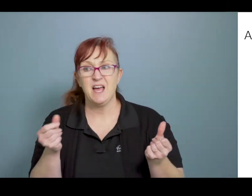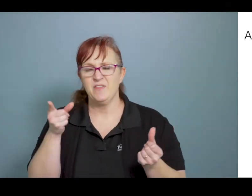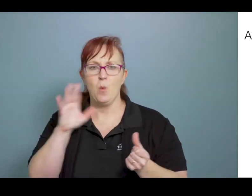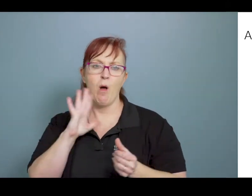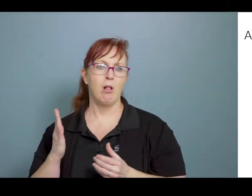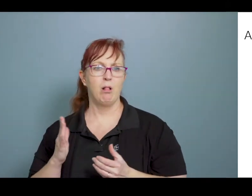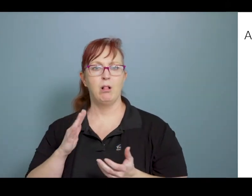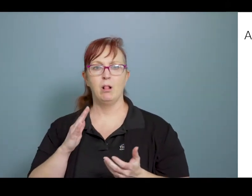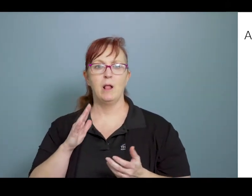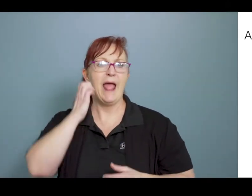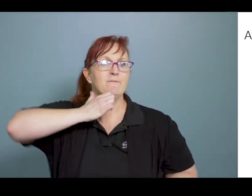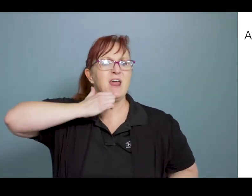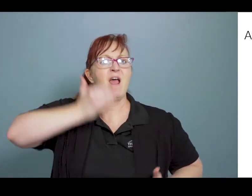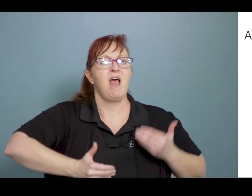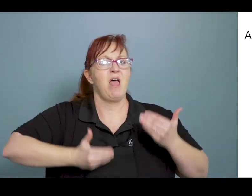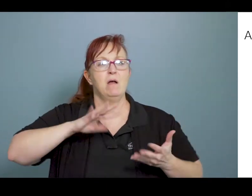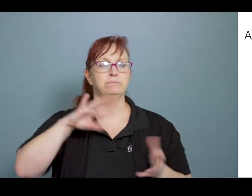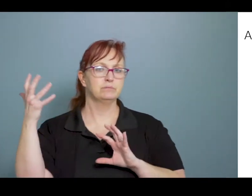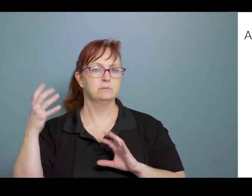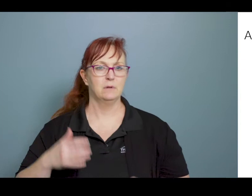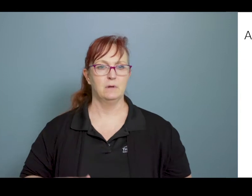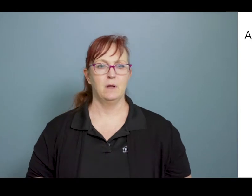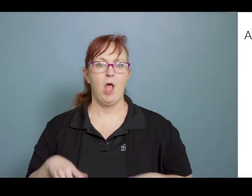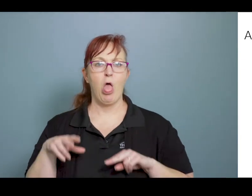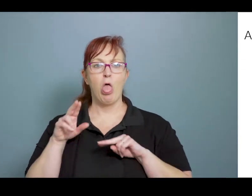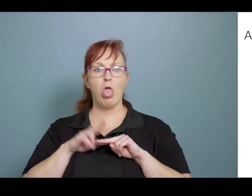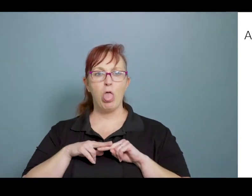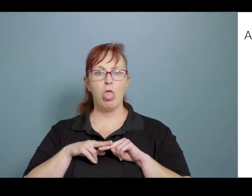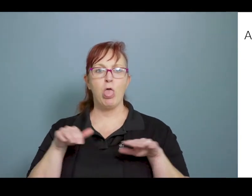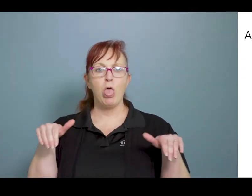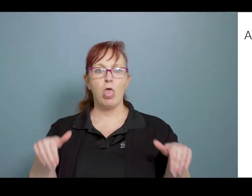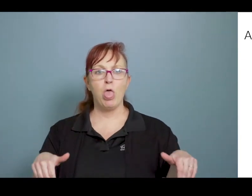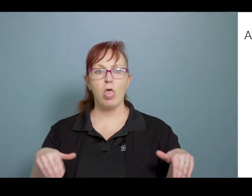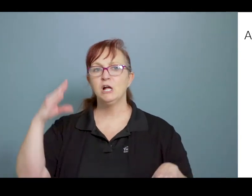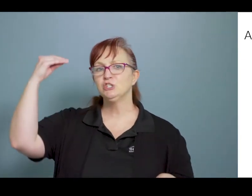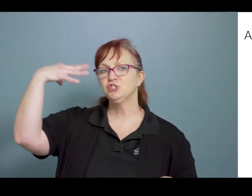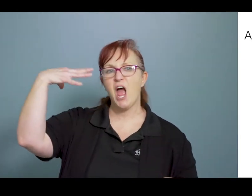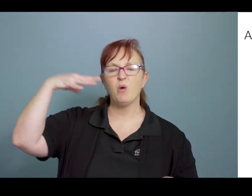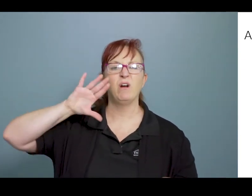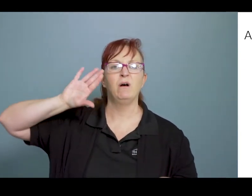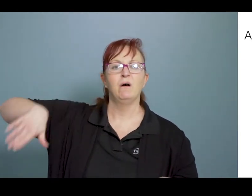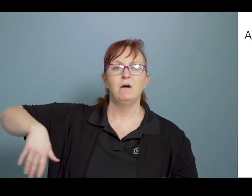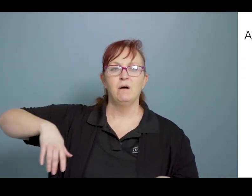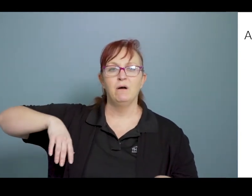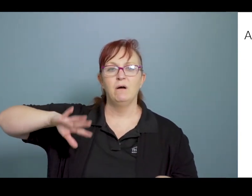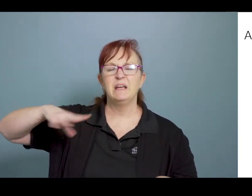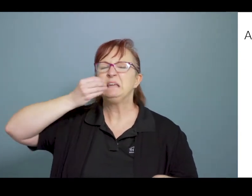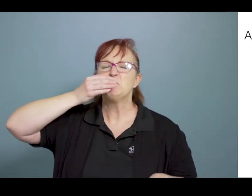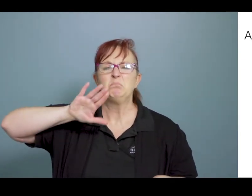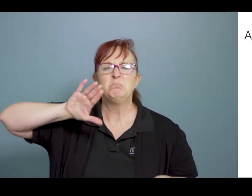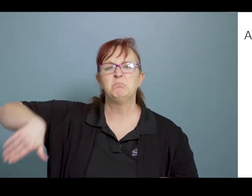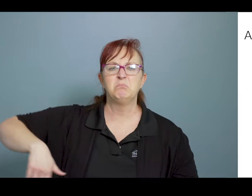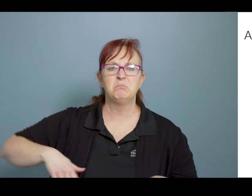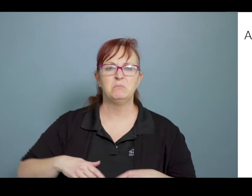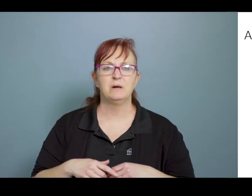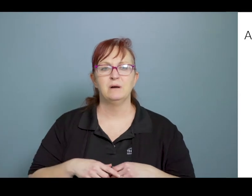daily functioning. So, maybe we aren't showering as often as we normally would, or we're not eating, or we